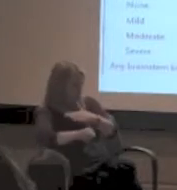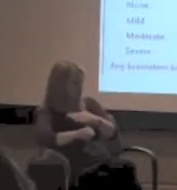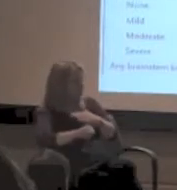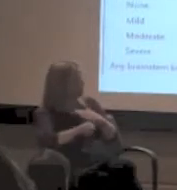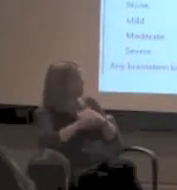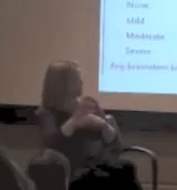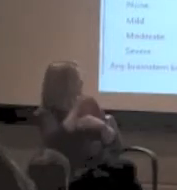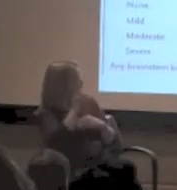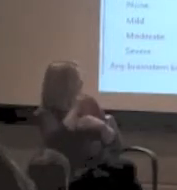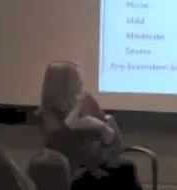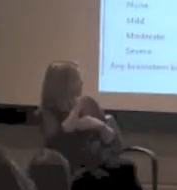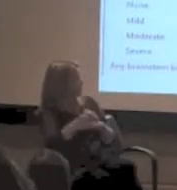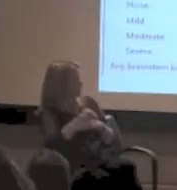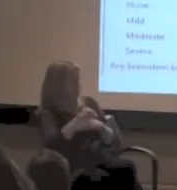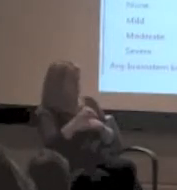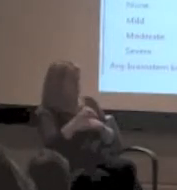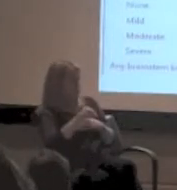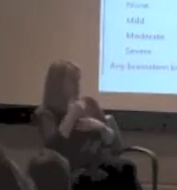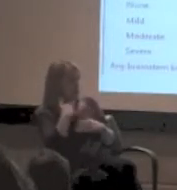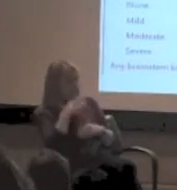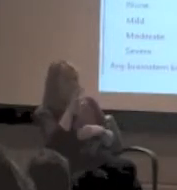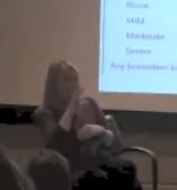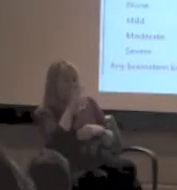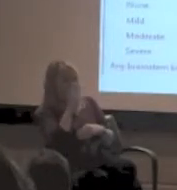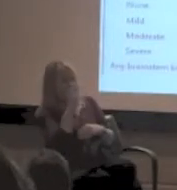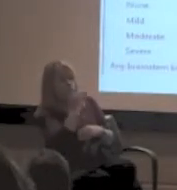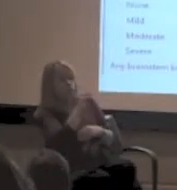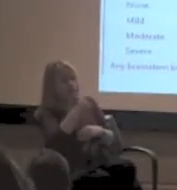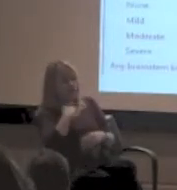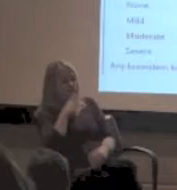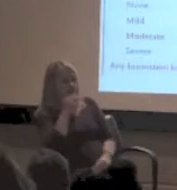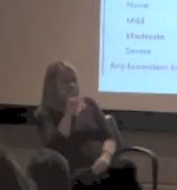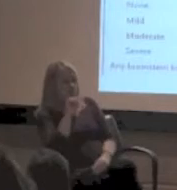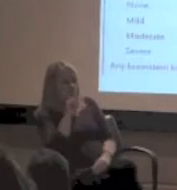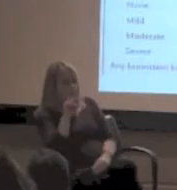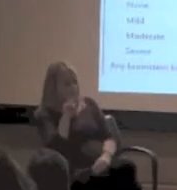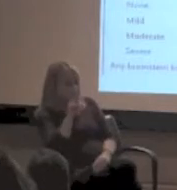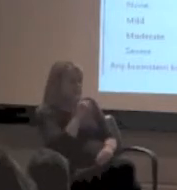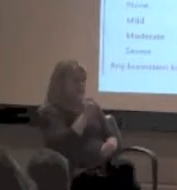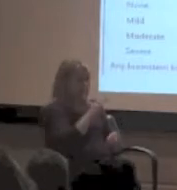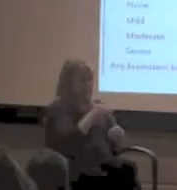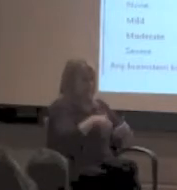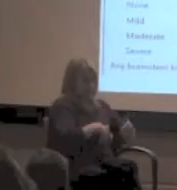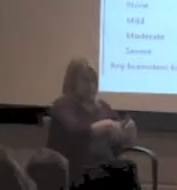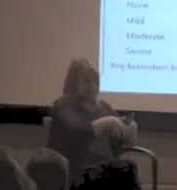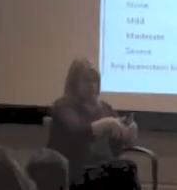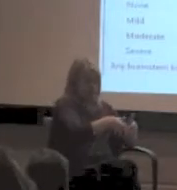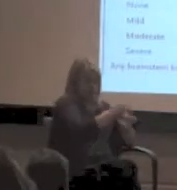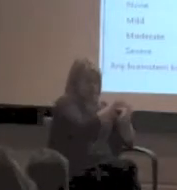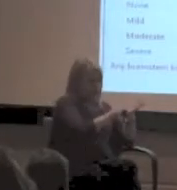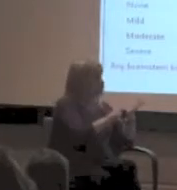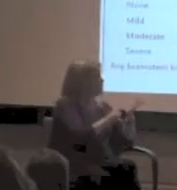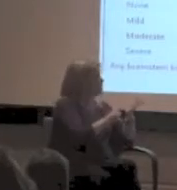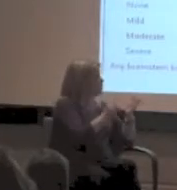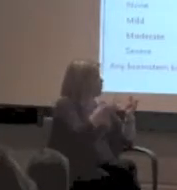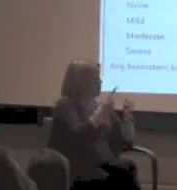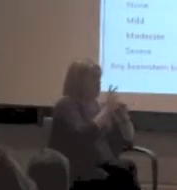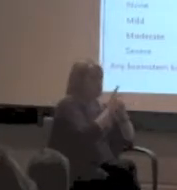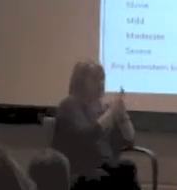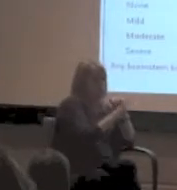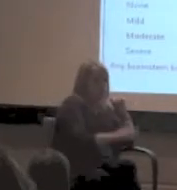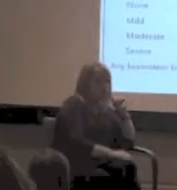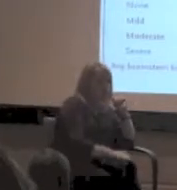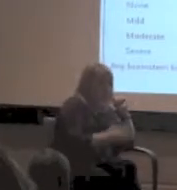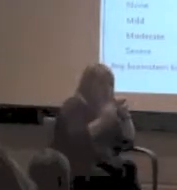closed. 96% of them have a Chiari II. Okay, if you do a fetal surgery, only 64. So still the majority, but a much